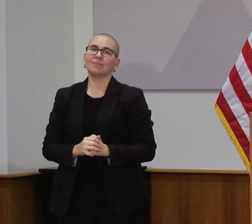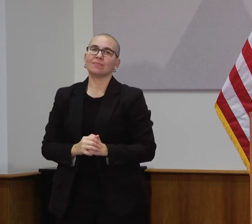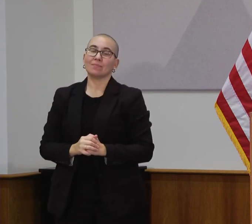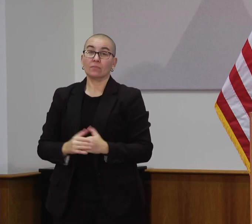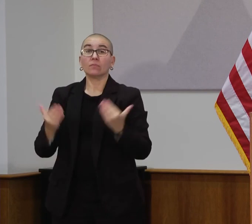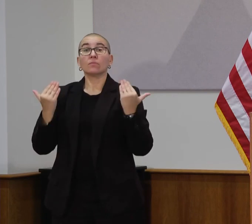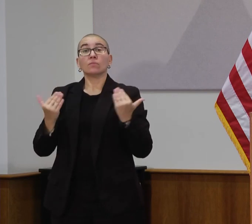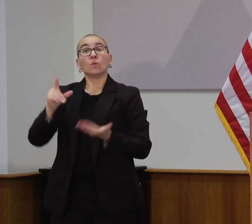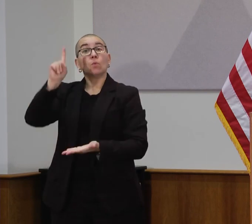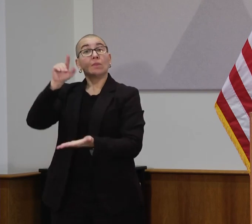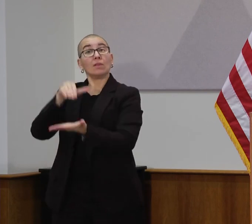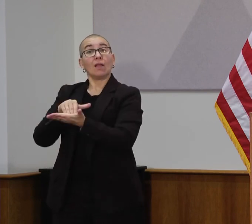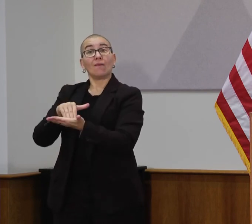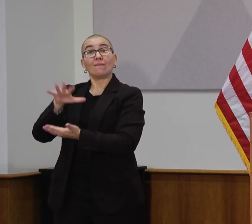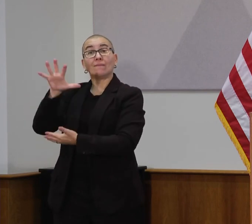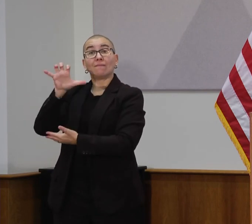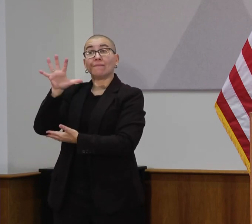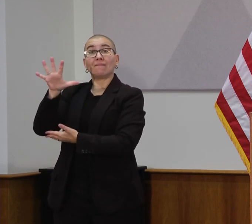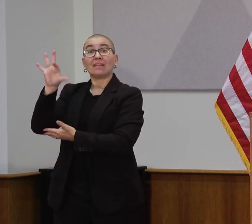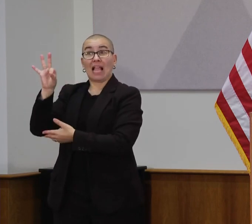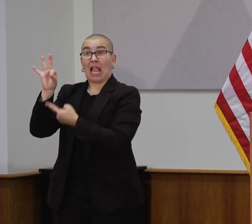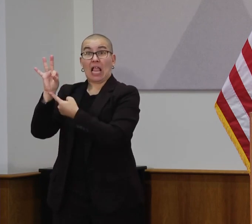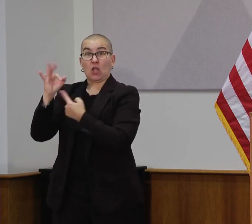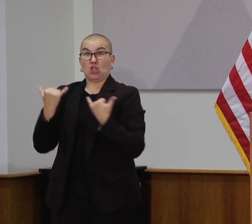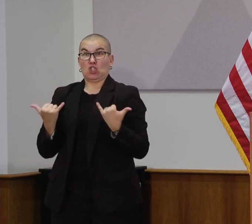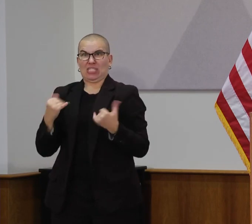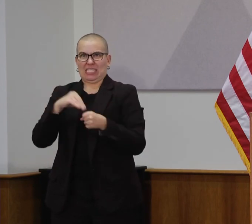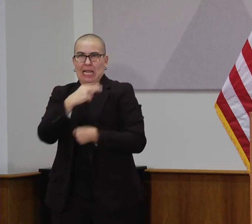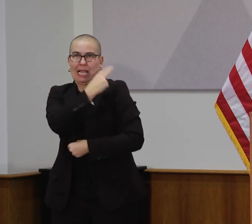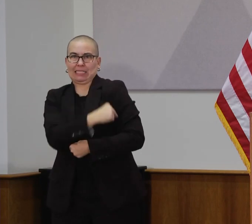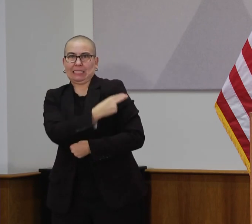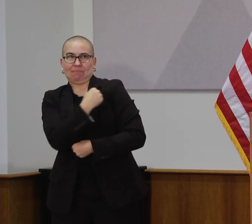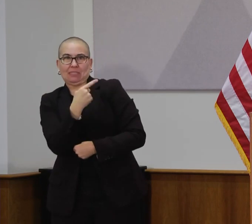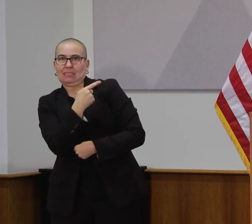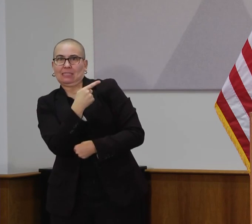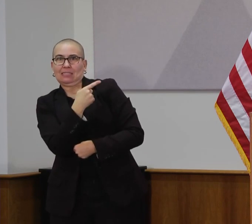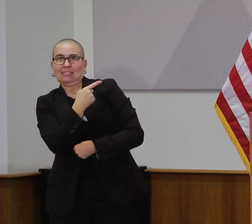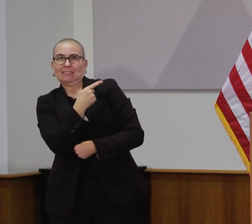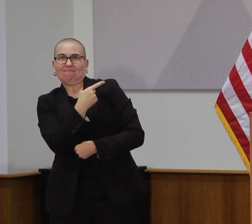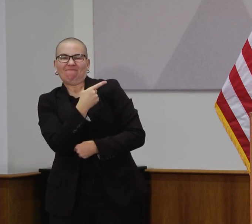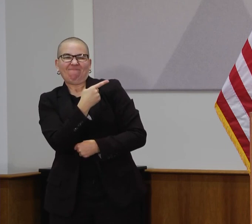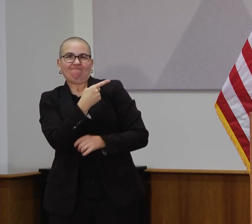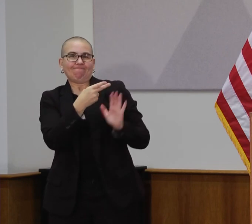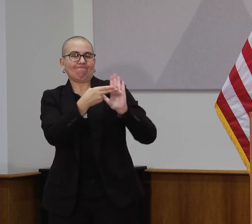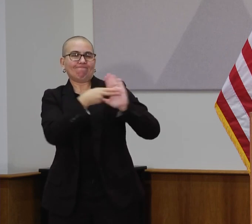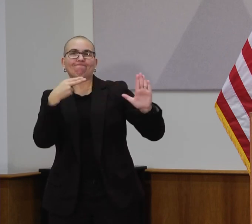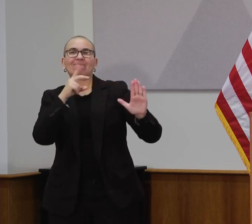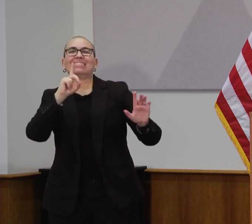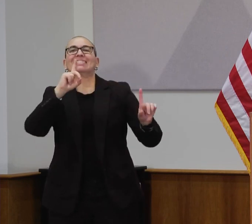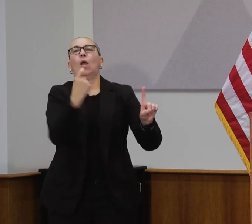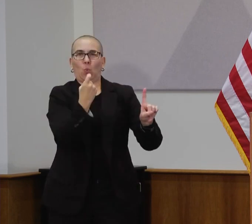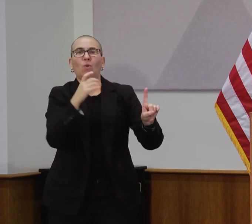1,559 people currently in Minnesota hospitals with COVID-19. That's up 83 in one day, but